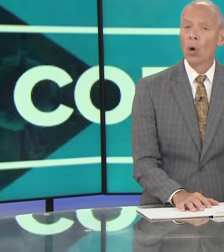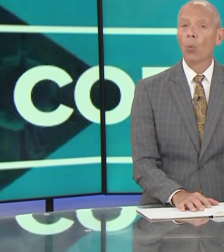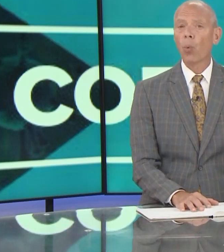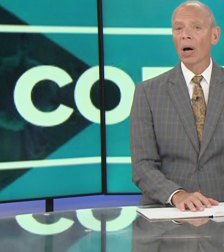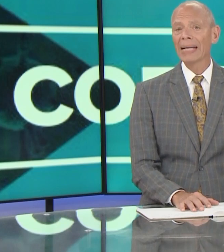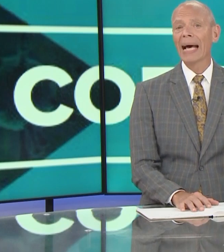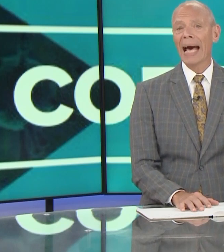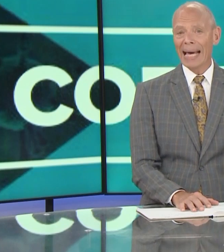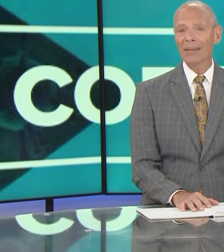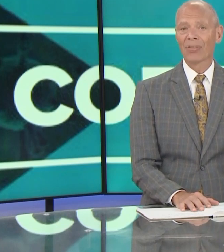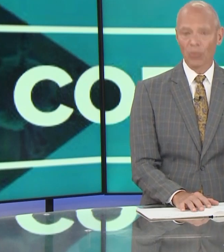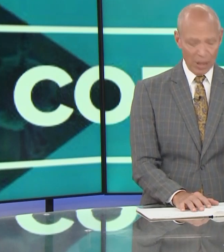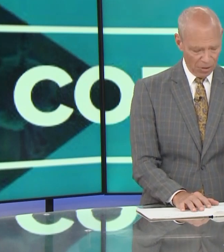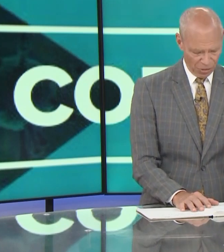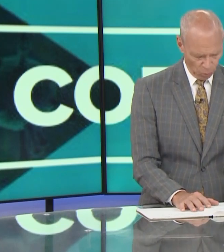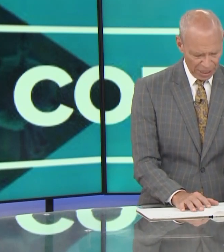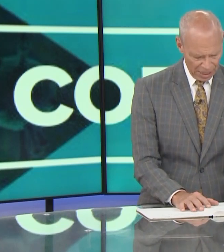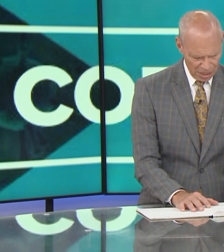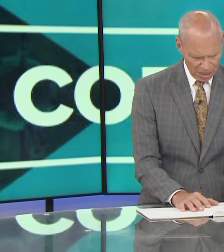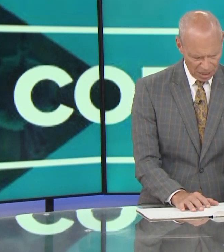again.